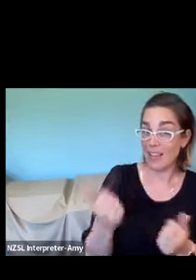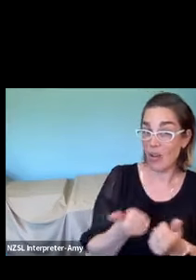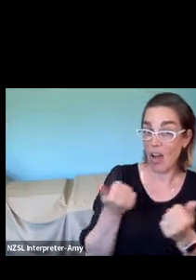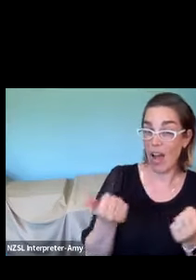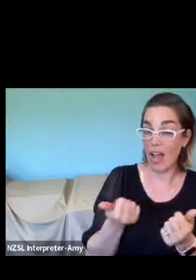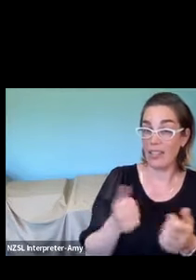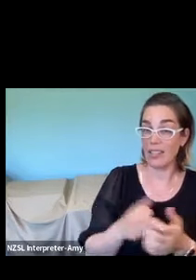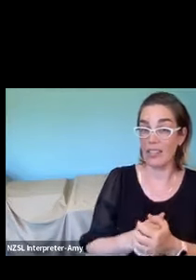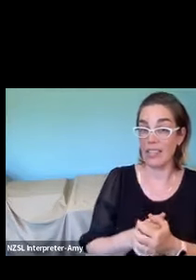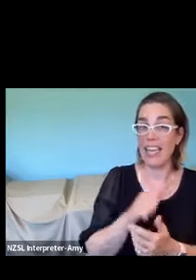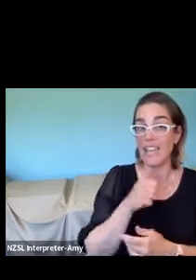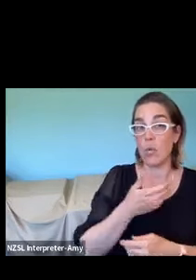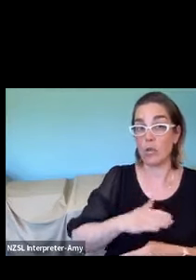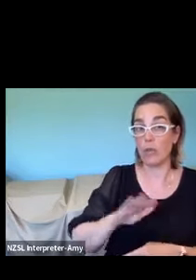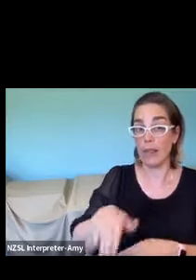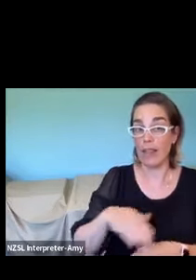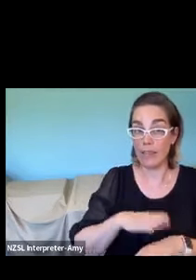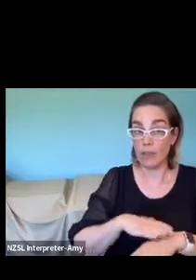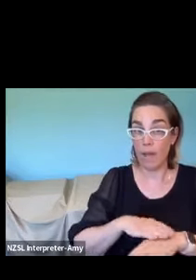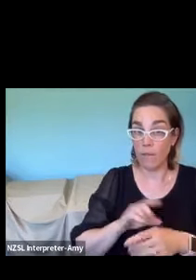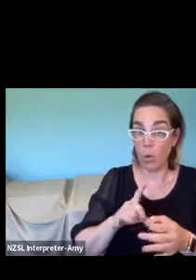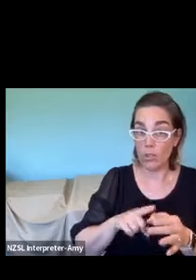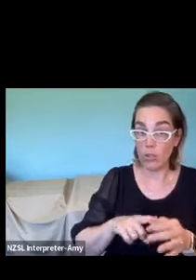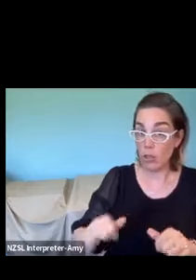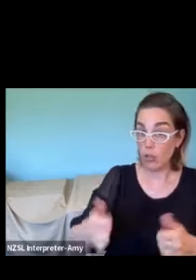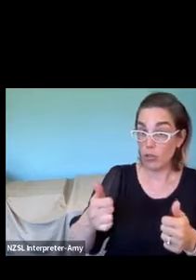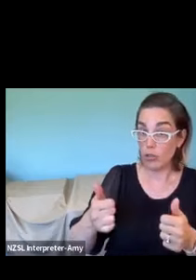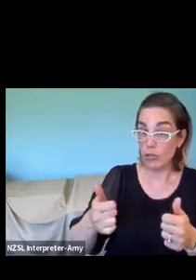time for questions. Does that sound like a good plan?